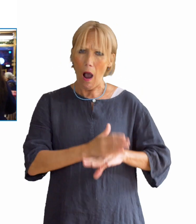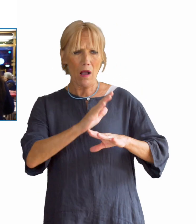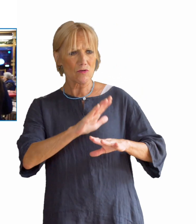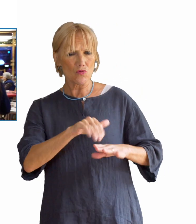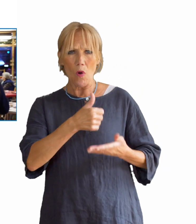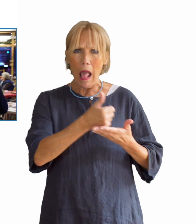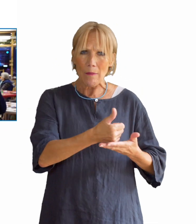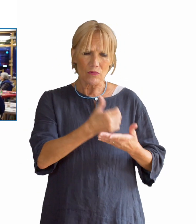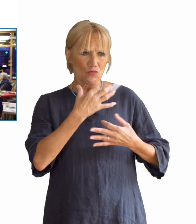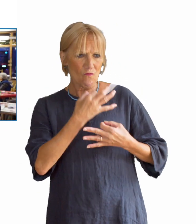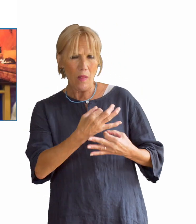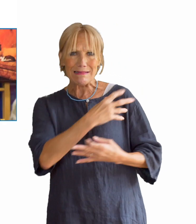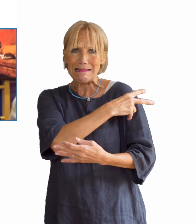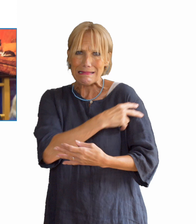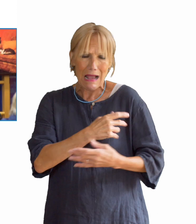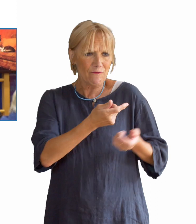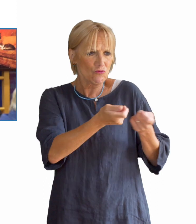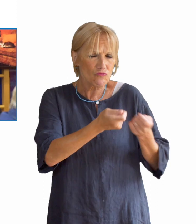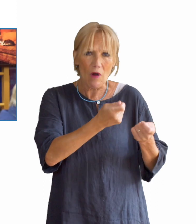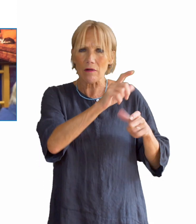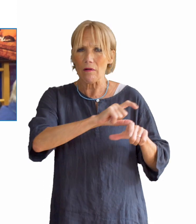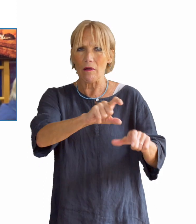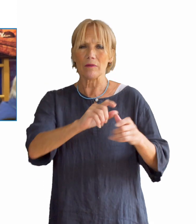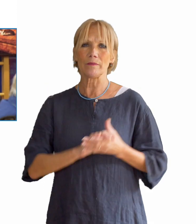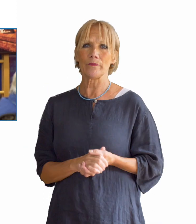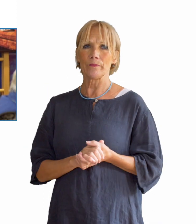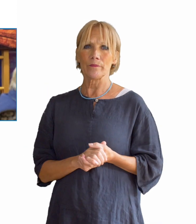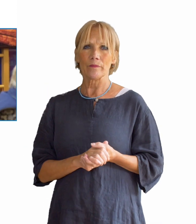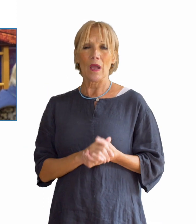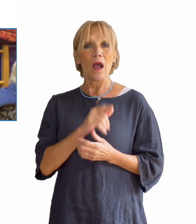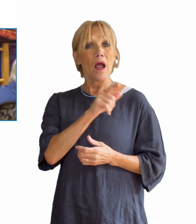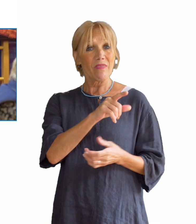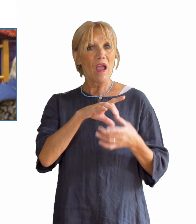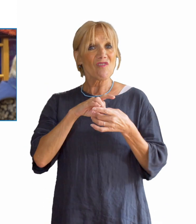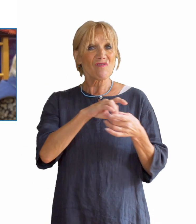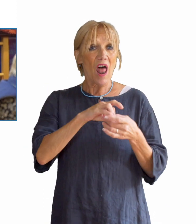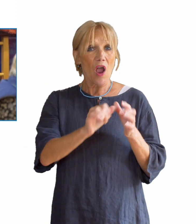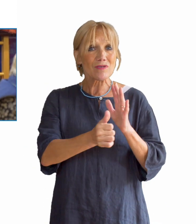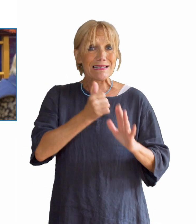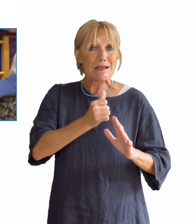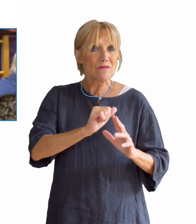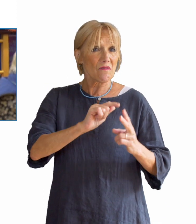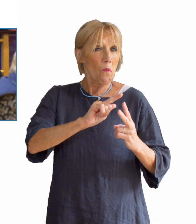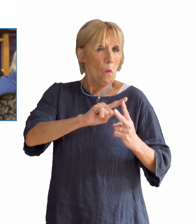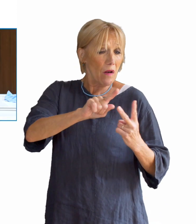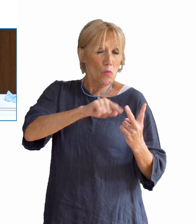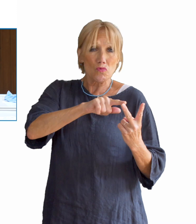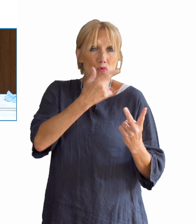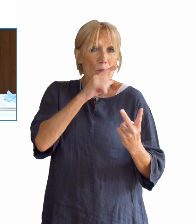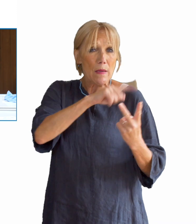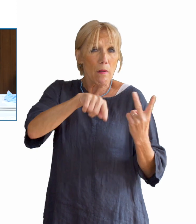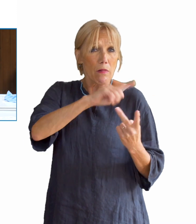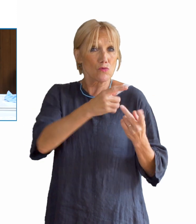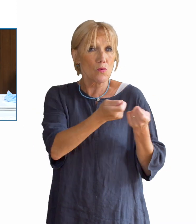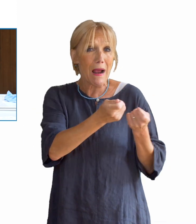all, nor continue to run. Meeting centres often rely on the skills of one or two individuals to manage them day to day as